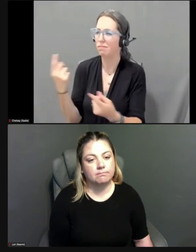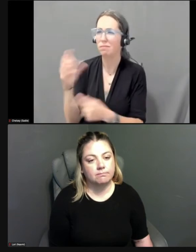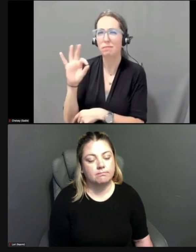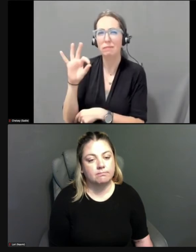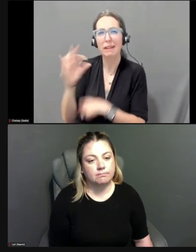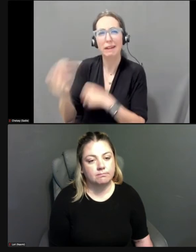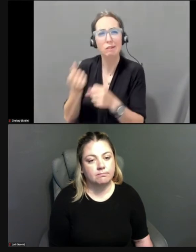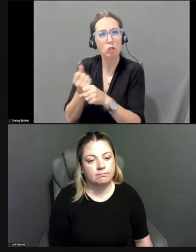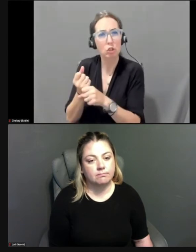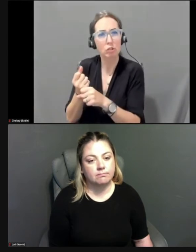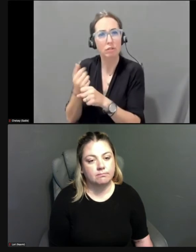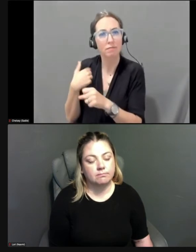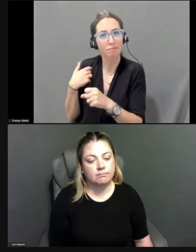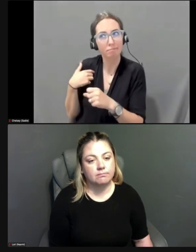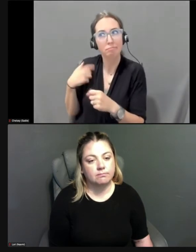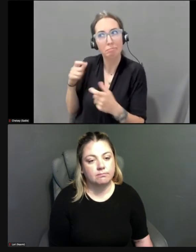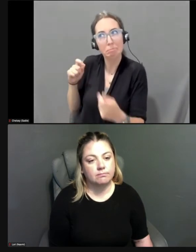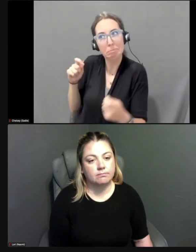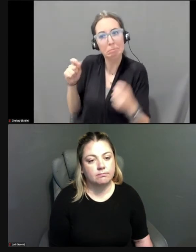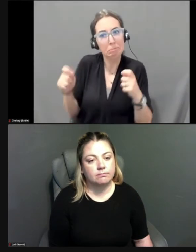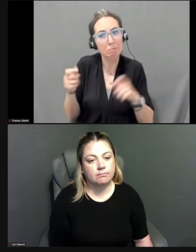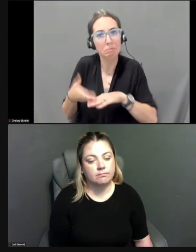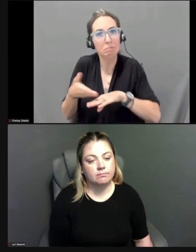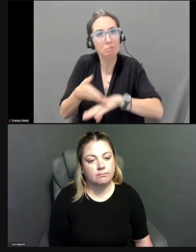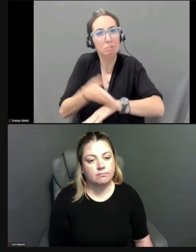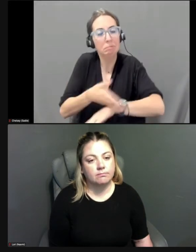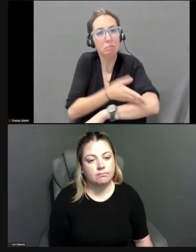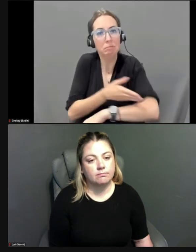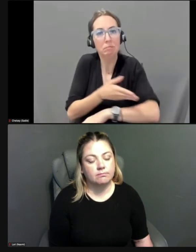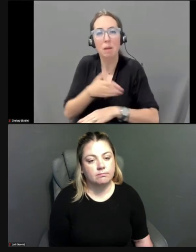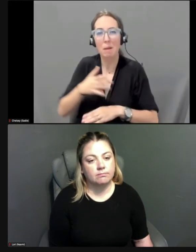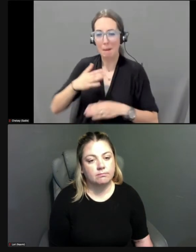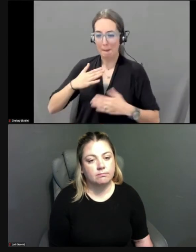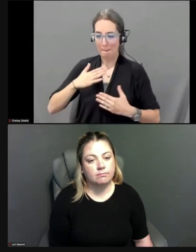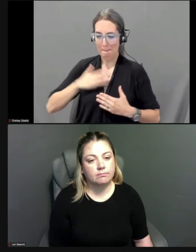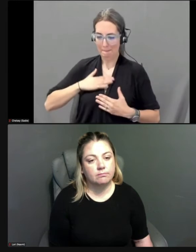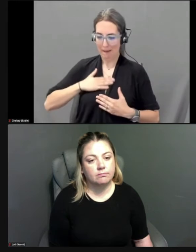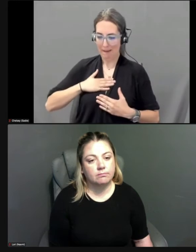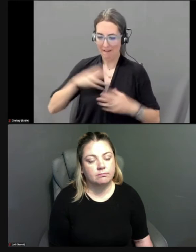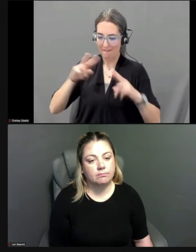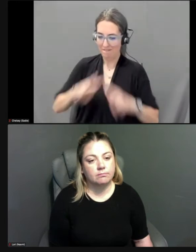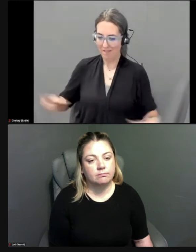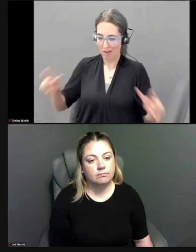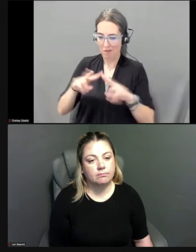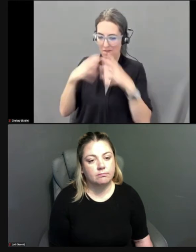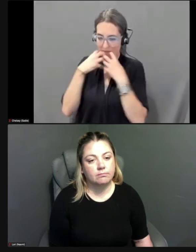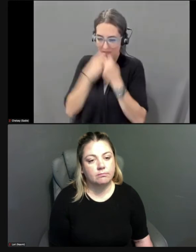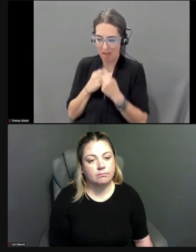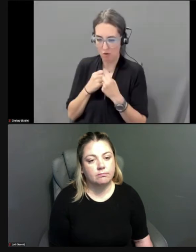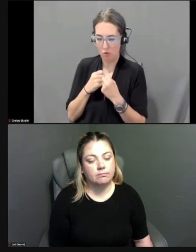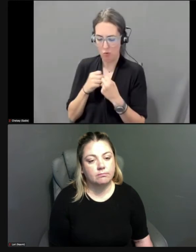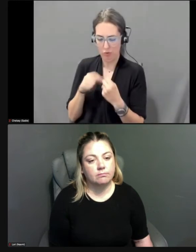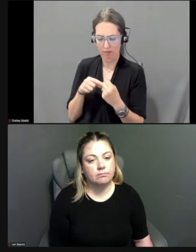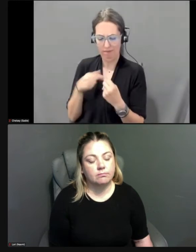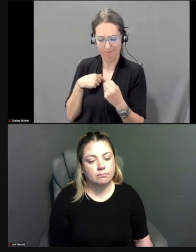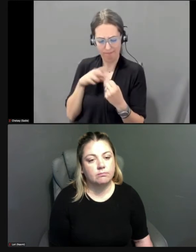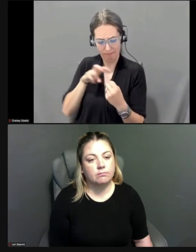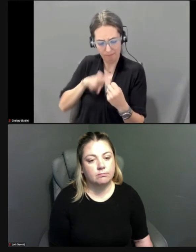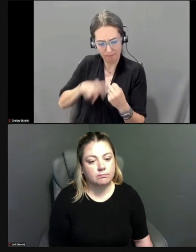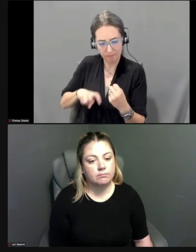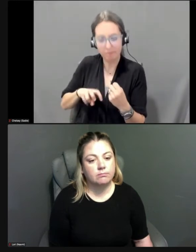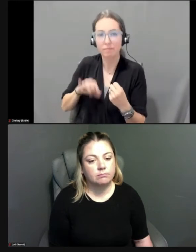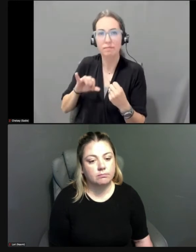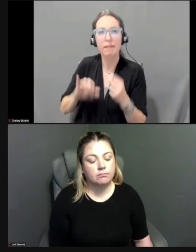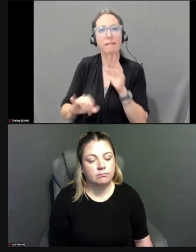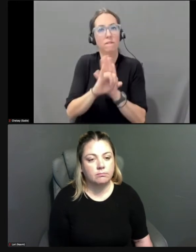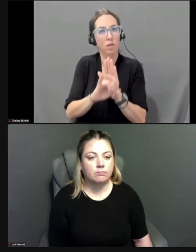getting a better grasp on what my personal values are and how I want to show up in the world. And that at one point